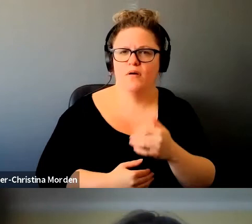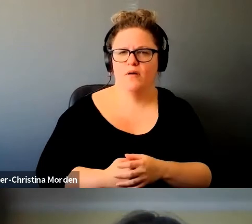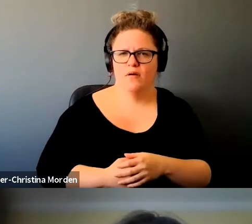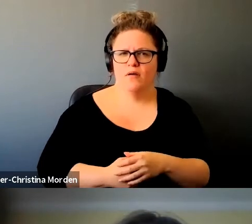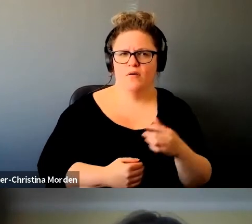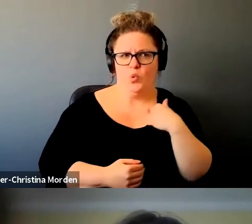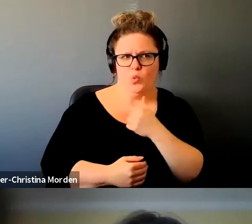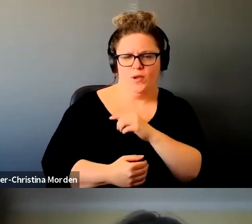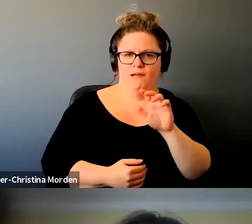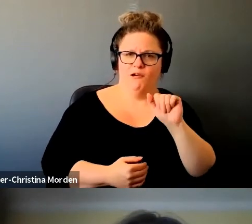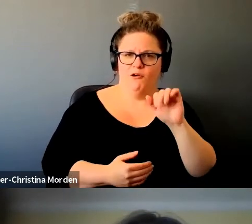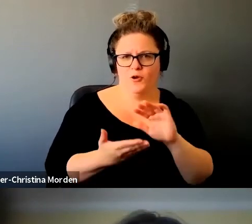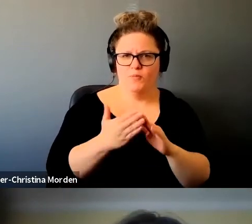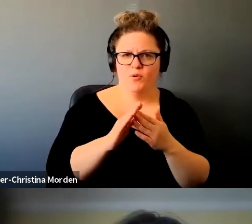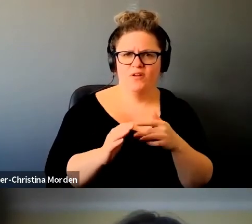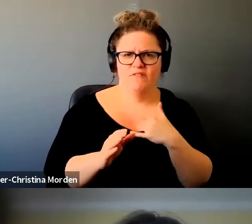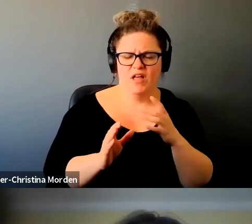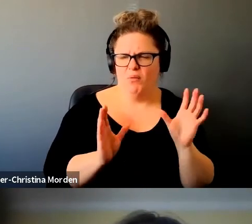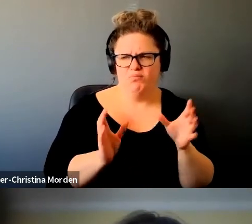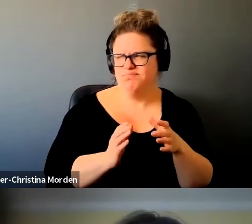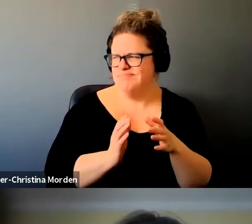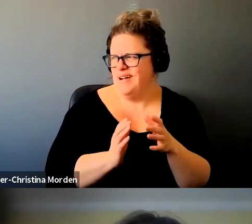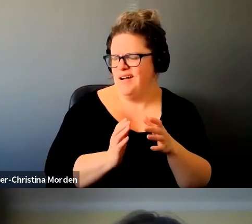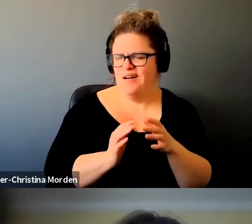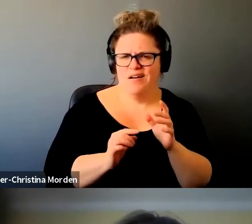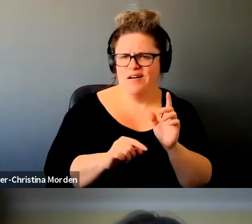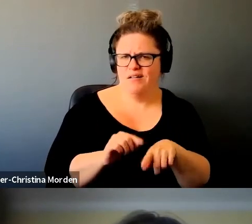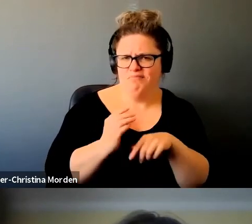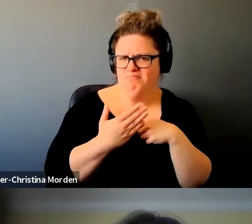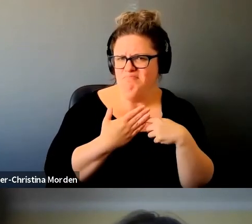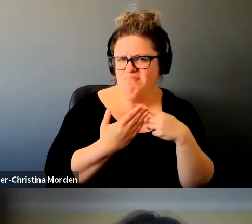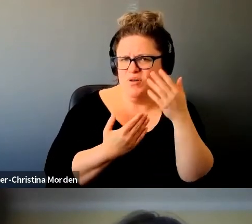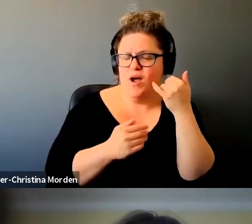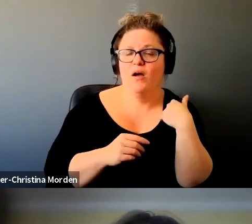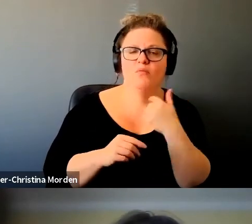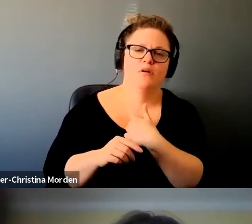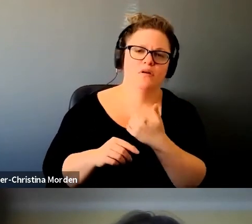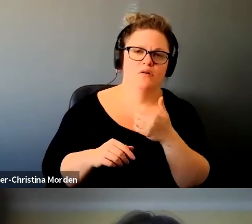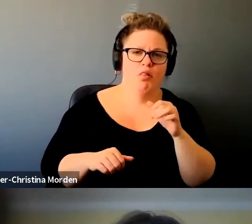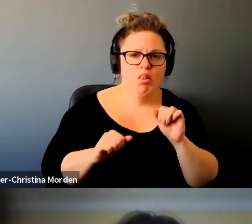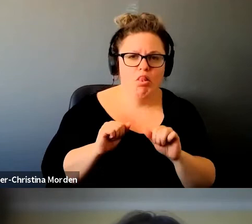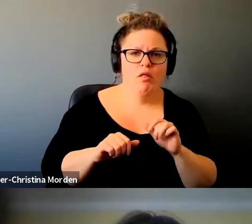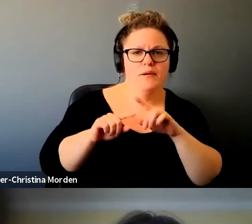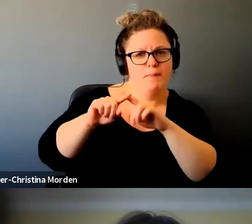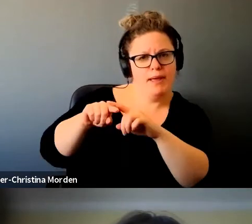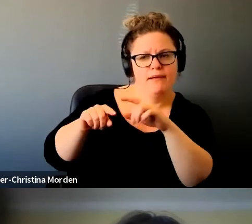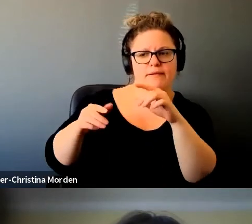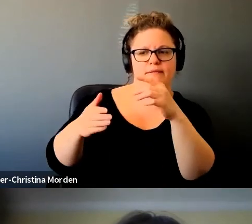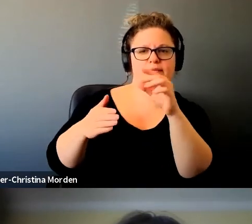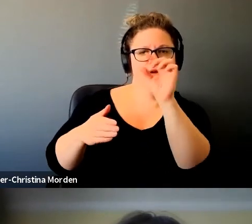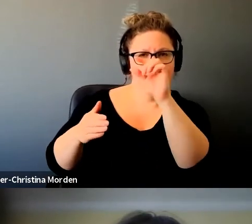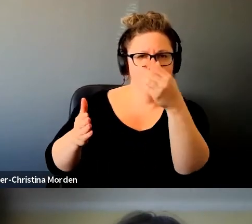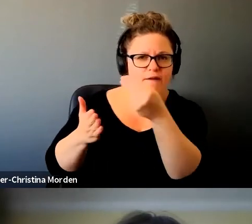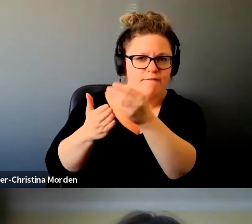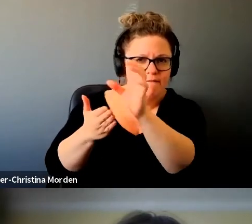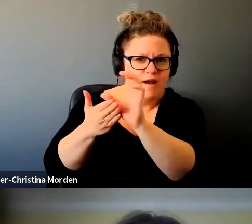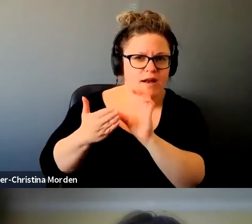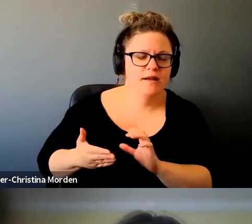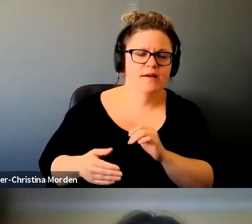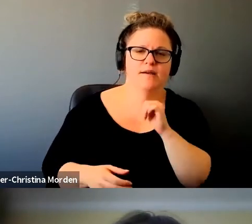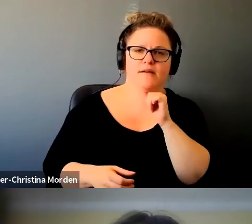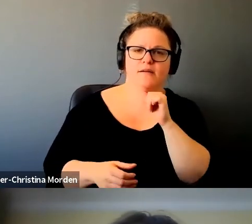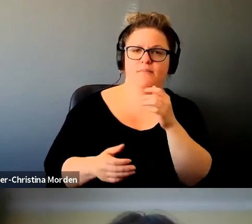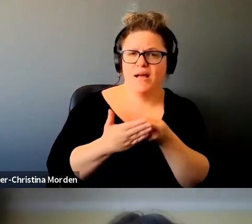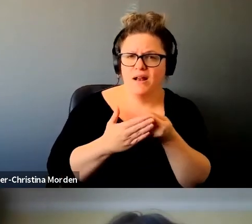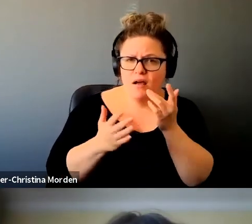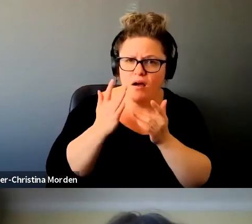an arts community because we're dependent on government funding and there's never enough money and we don't live in an